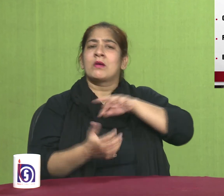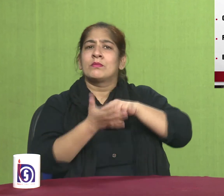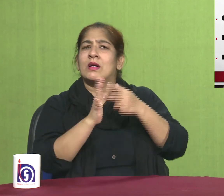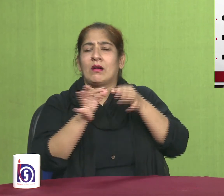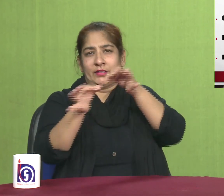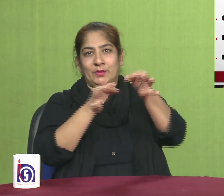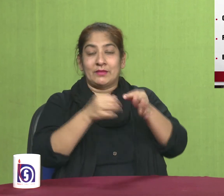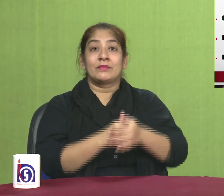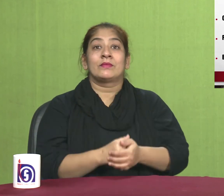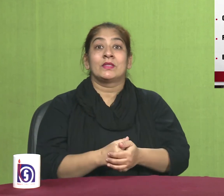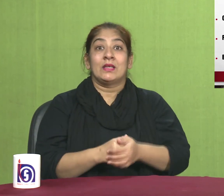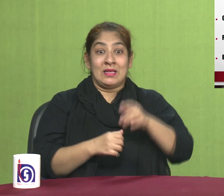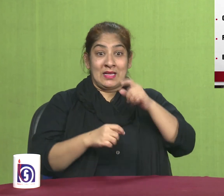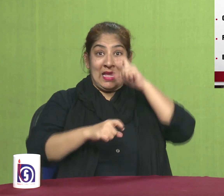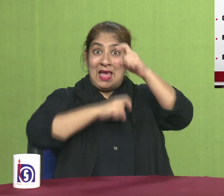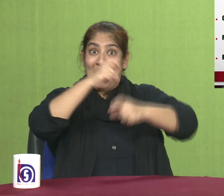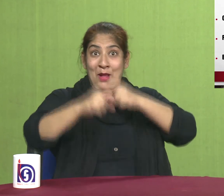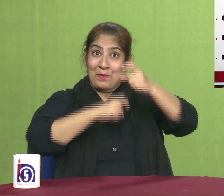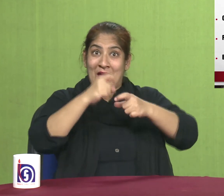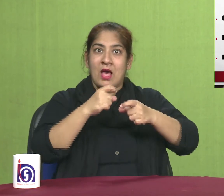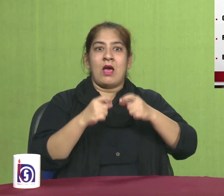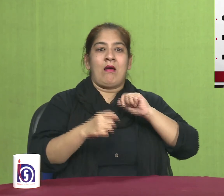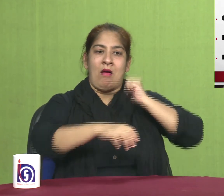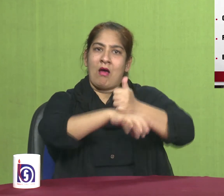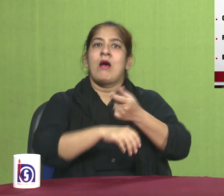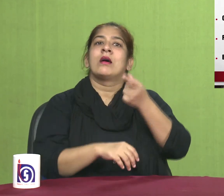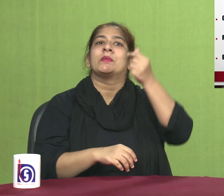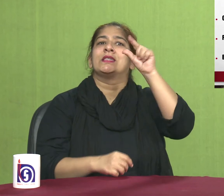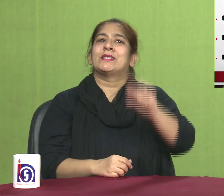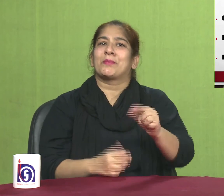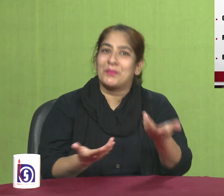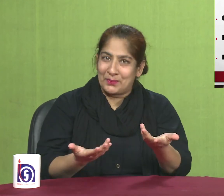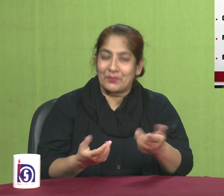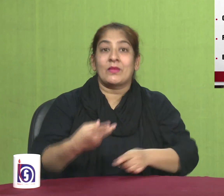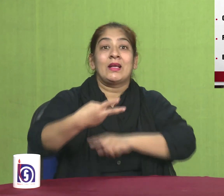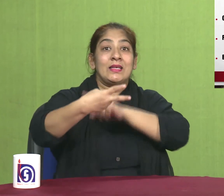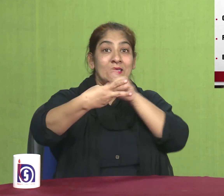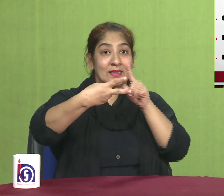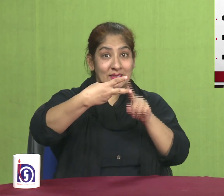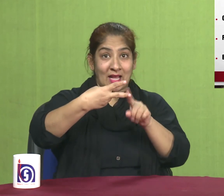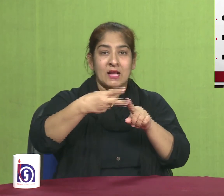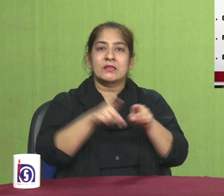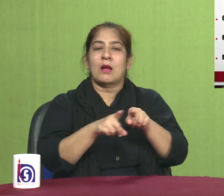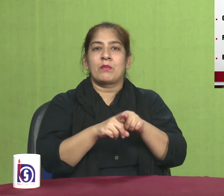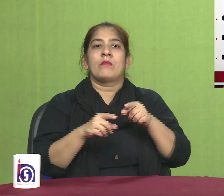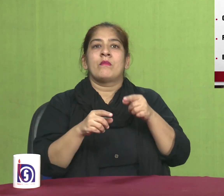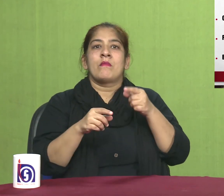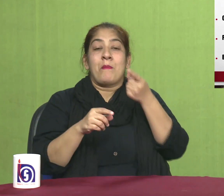Let's now understand the merits. The first one is cheap capital resource. The second